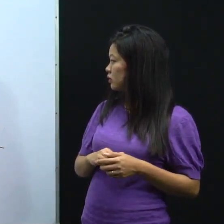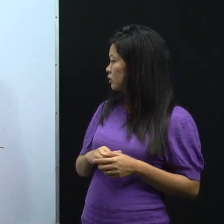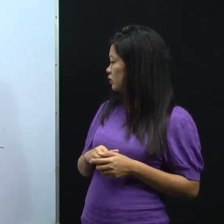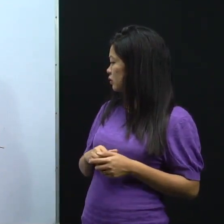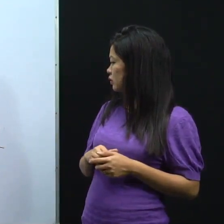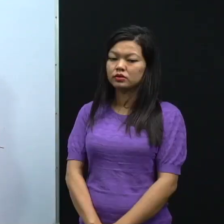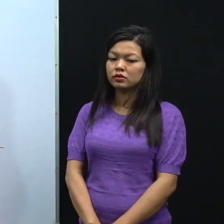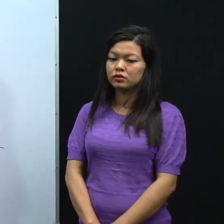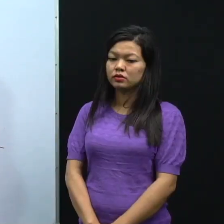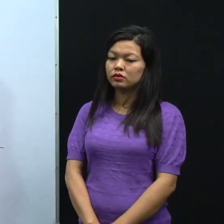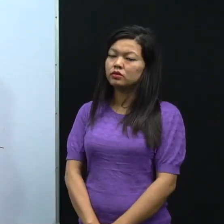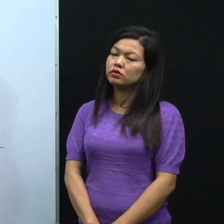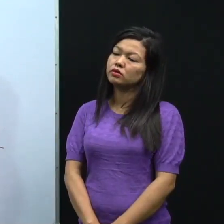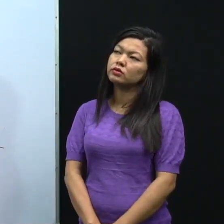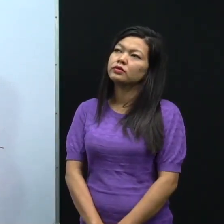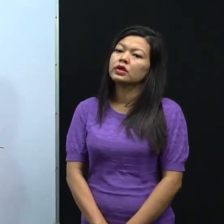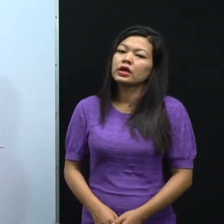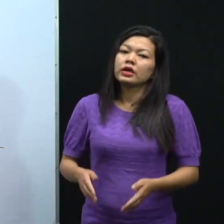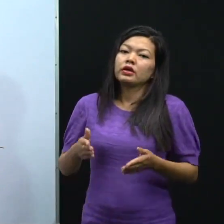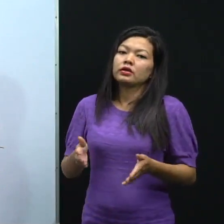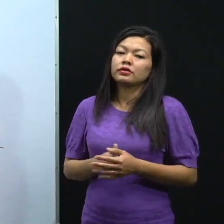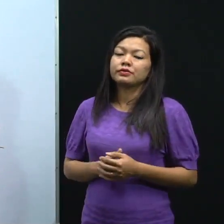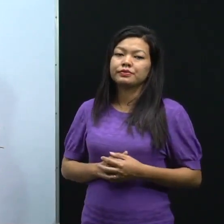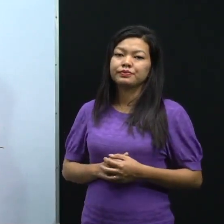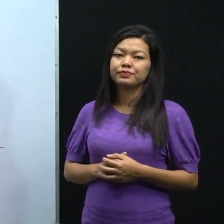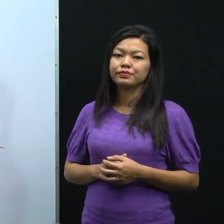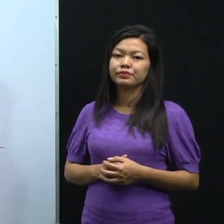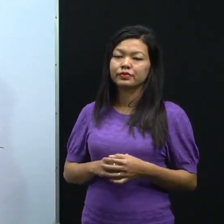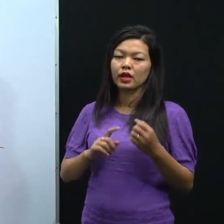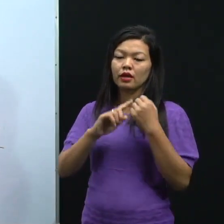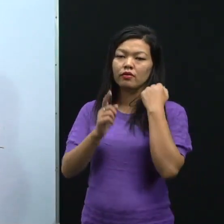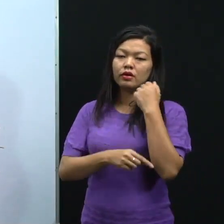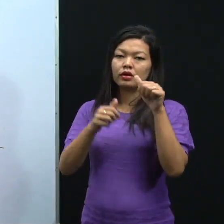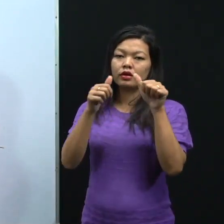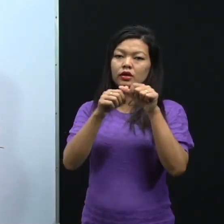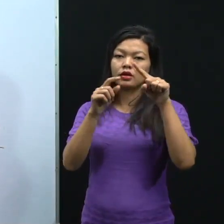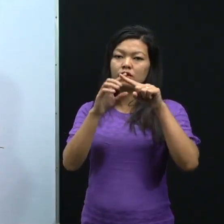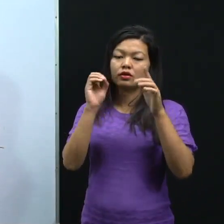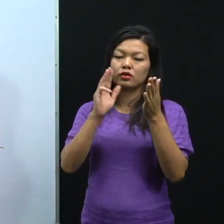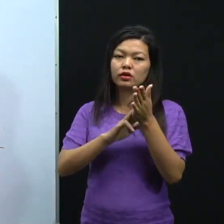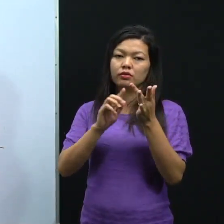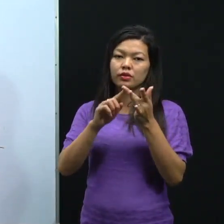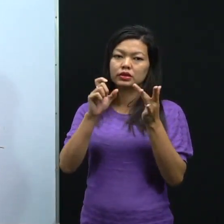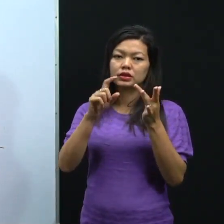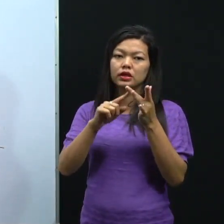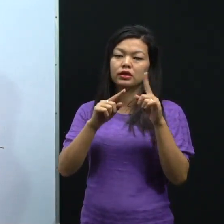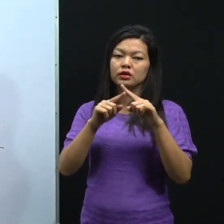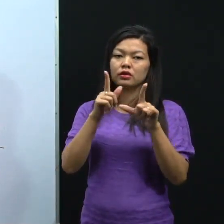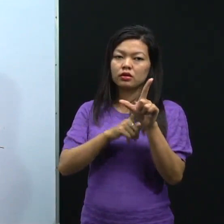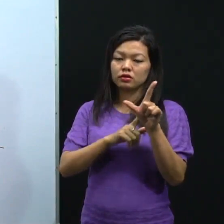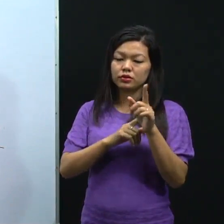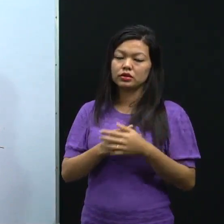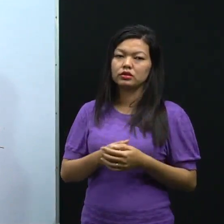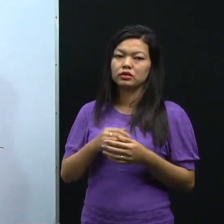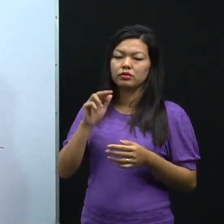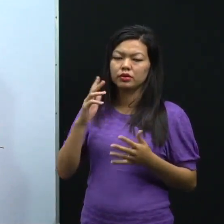by molar mass. Okay, so students, we will end with this atomicity. Now, atomicity means number